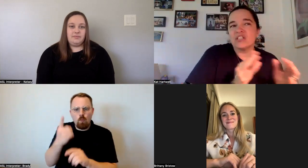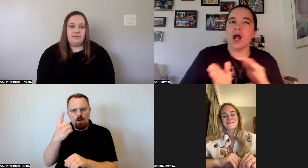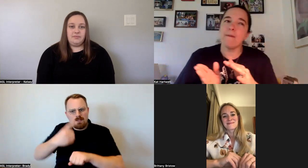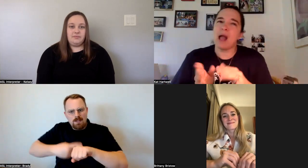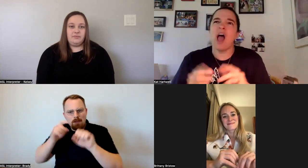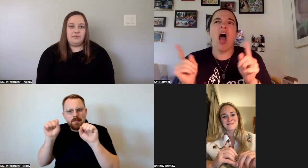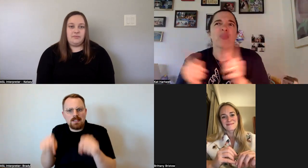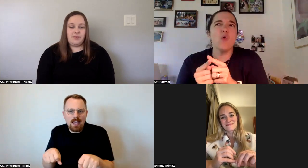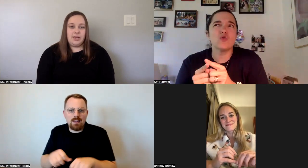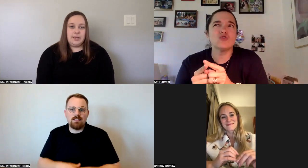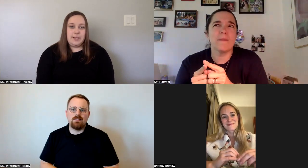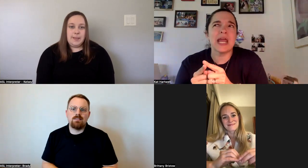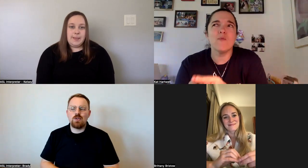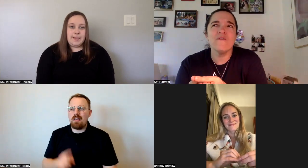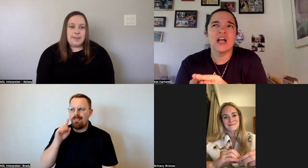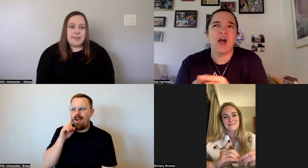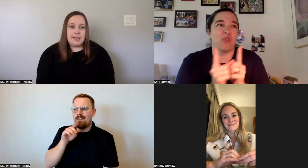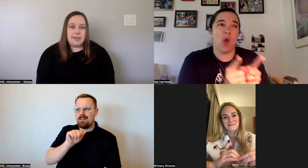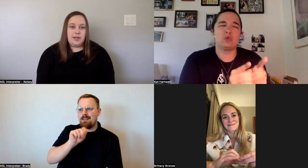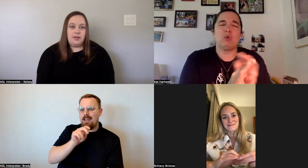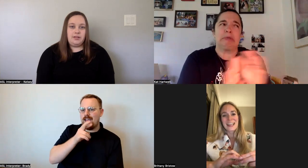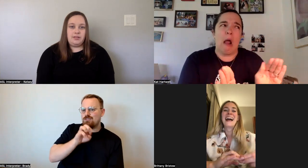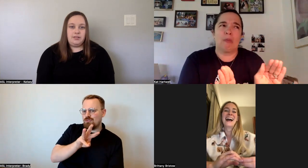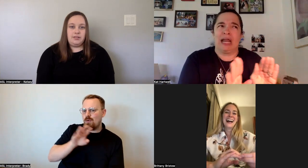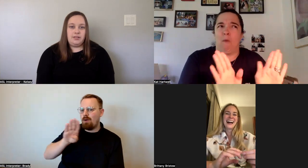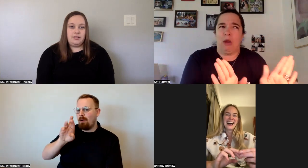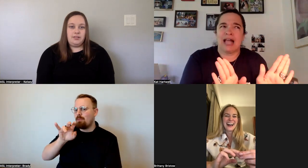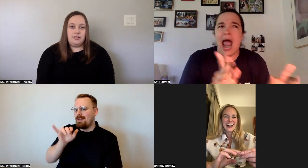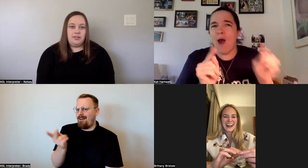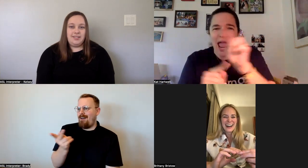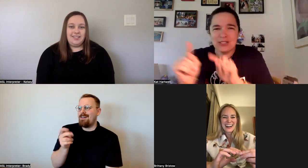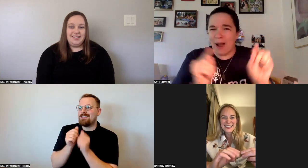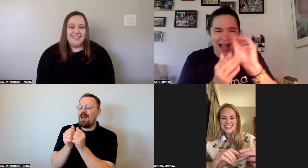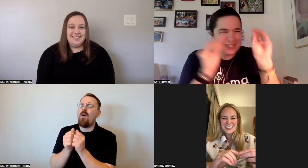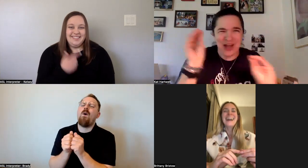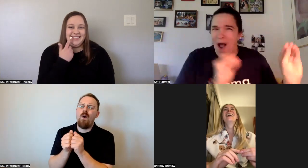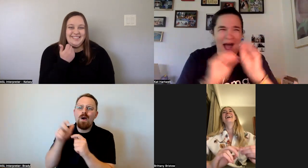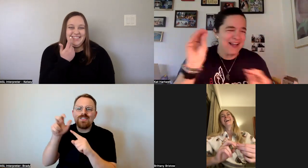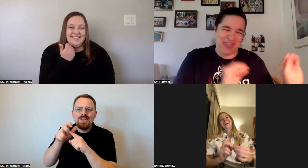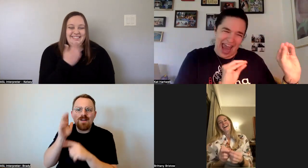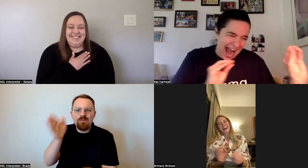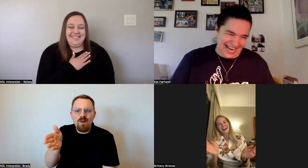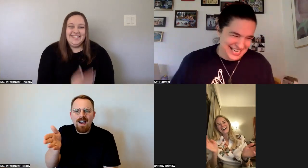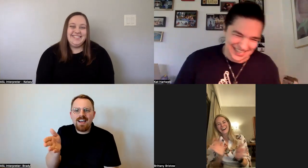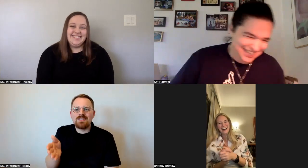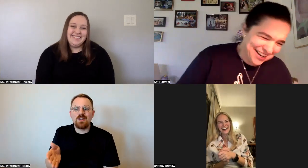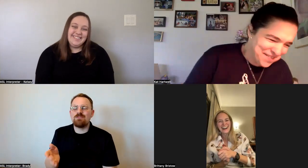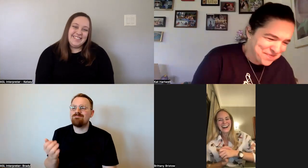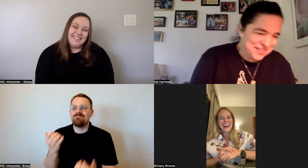of favorites, a couple of those two should be in a movie together. Those two, no, they don't work out. So I'm like, should I do